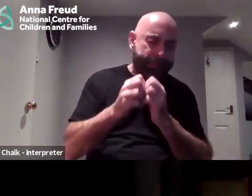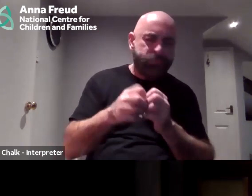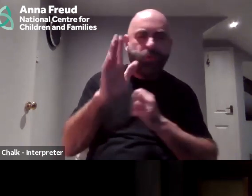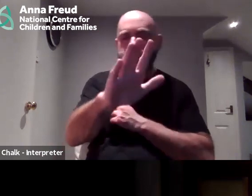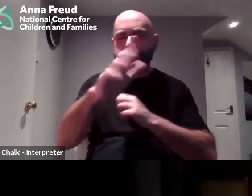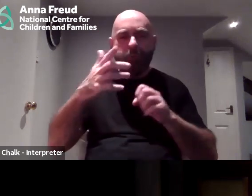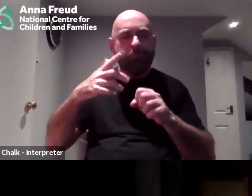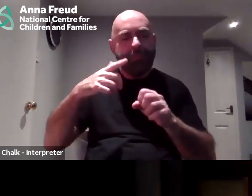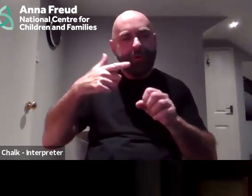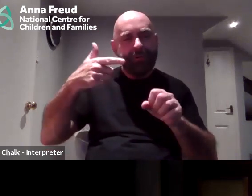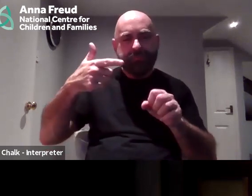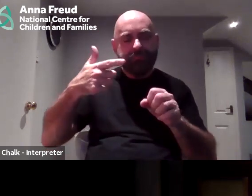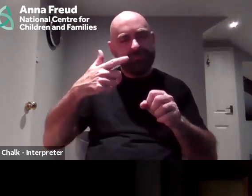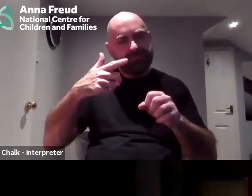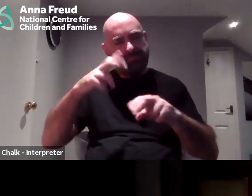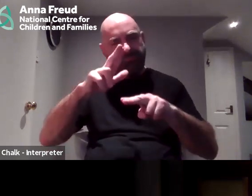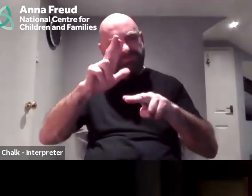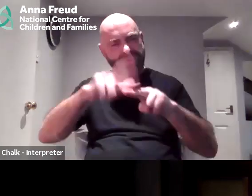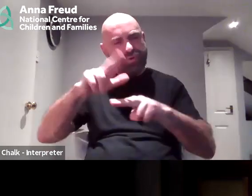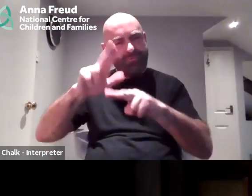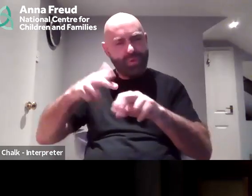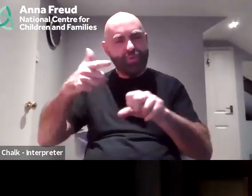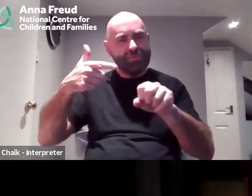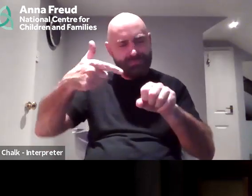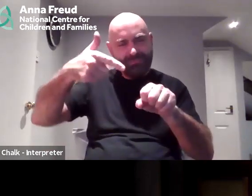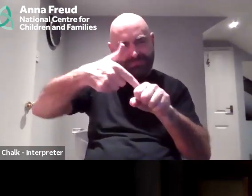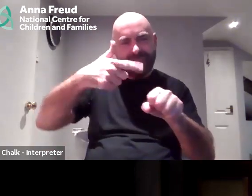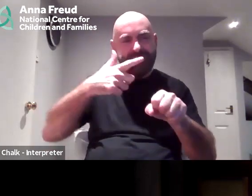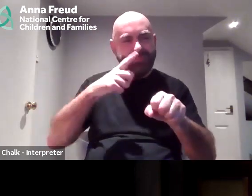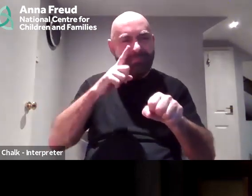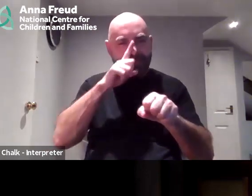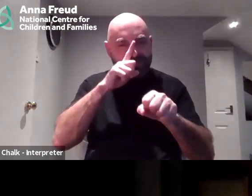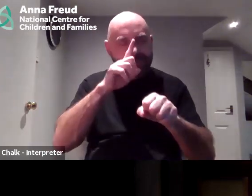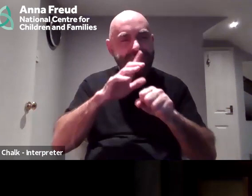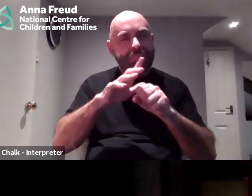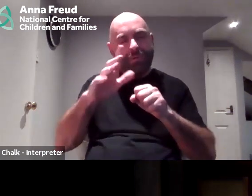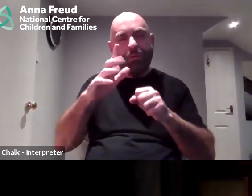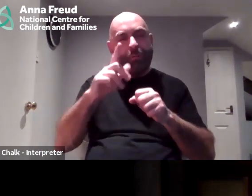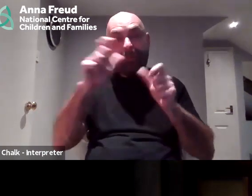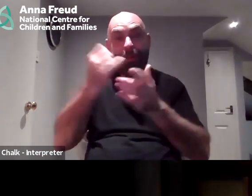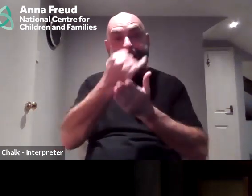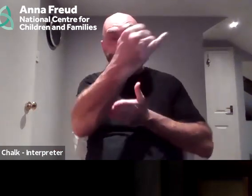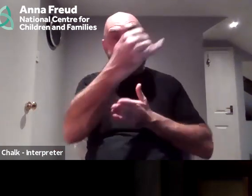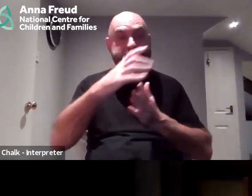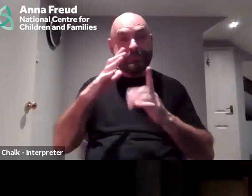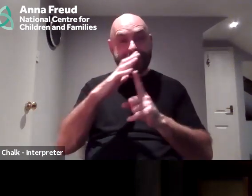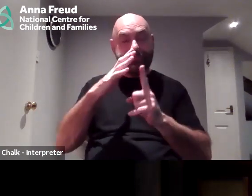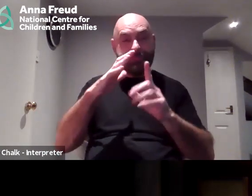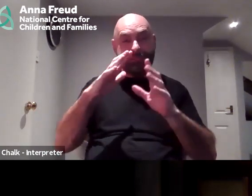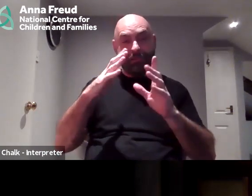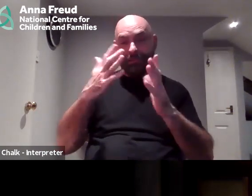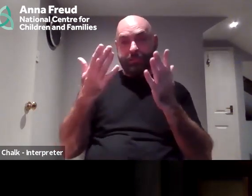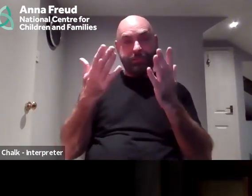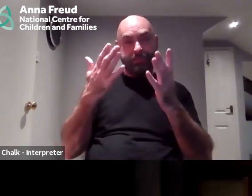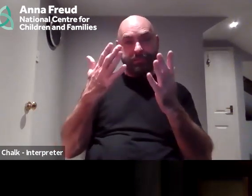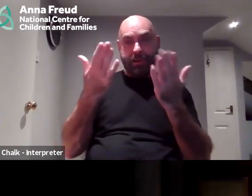fossil fuels wanted somebody in the White House who would be against climate change. And George W.